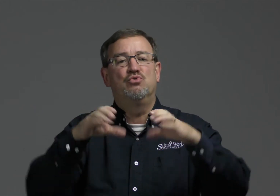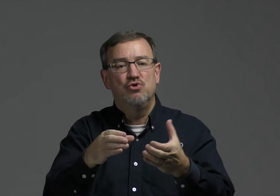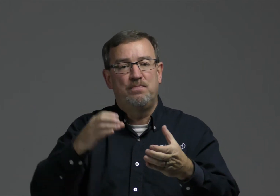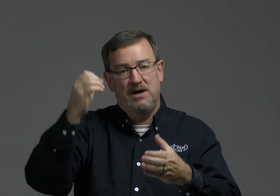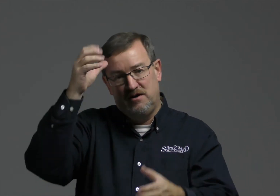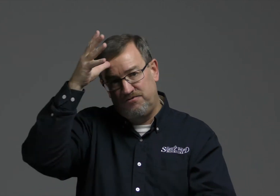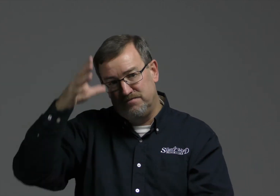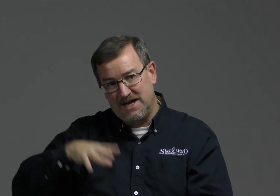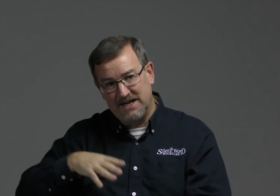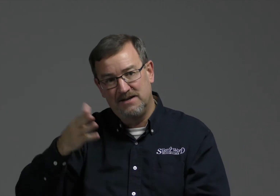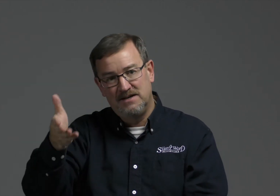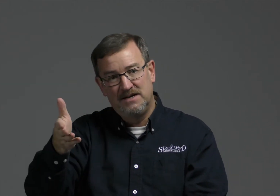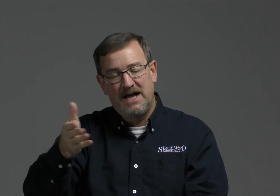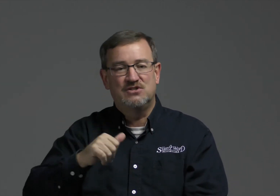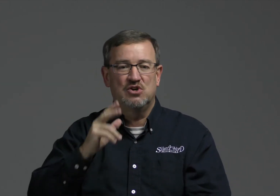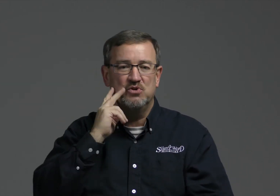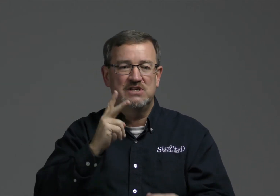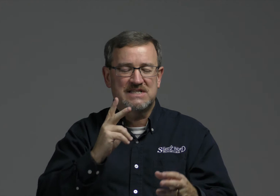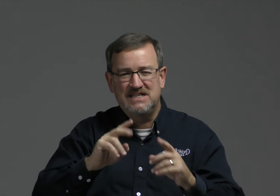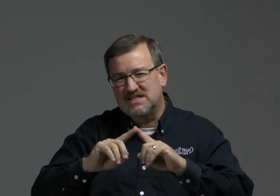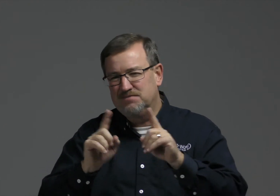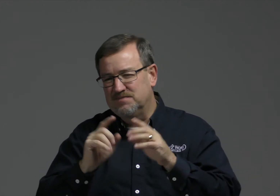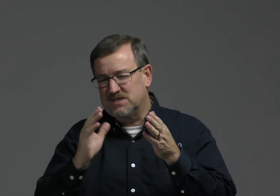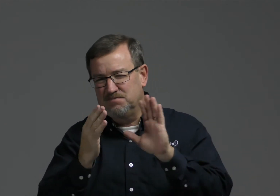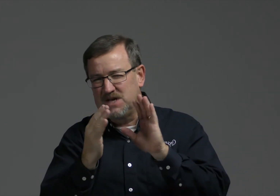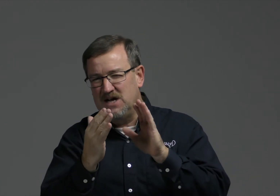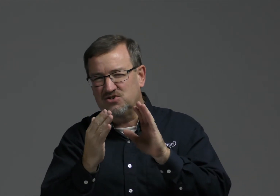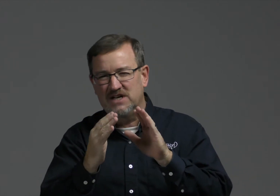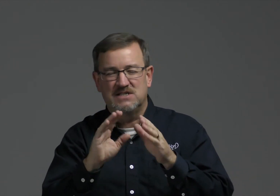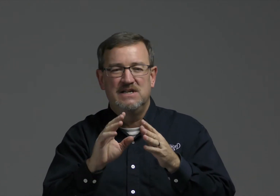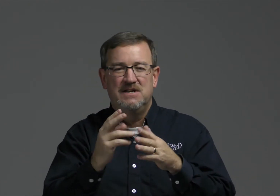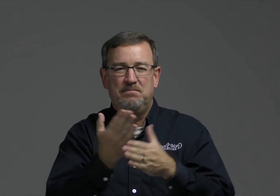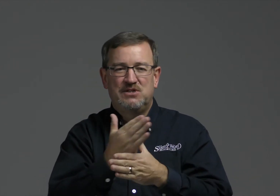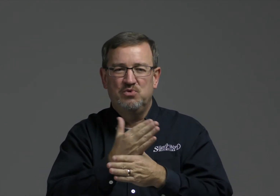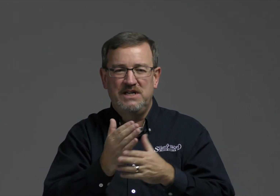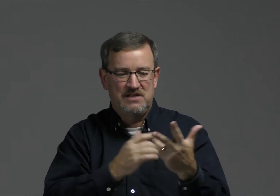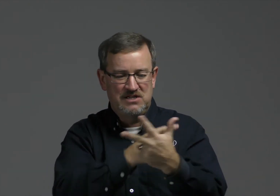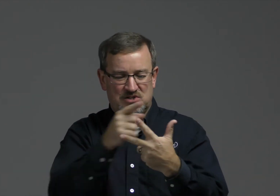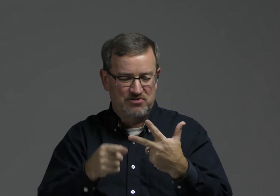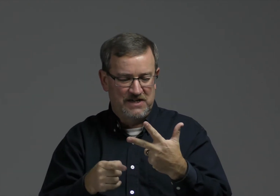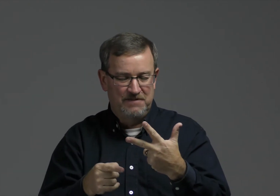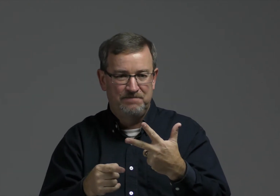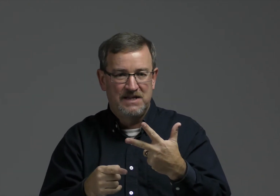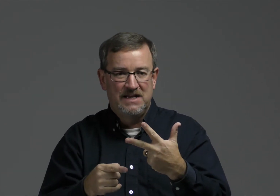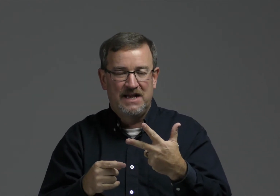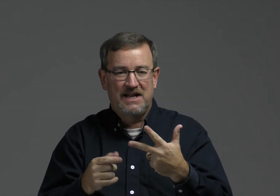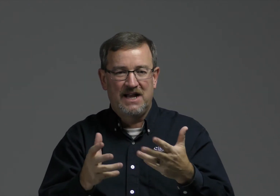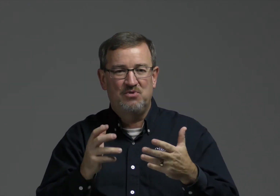group of men. And so we're going to see some contrast between these three. And I